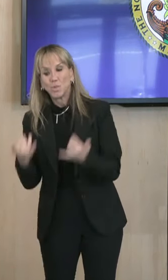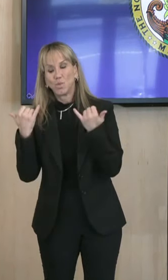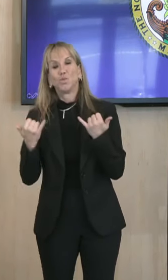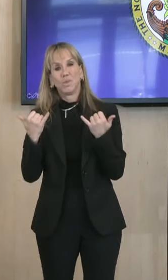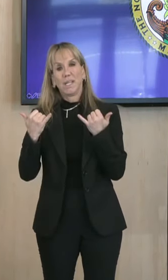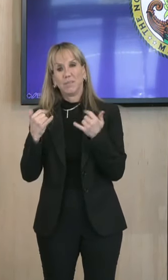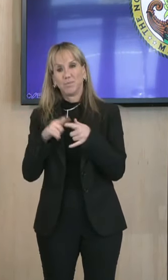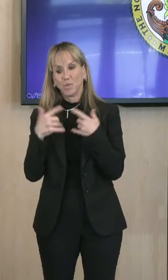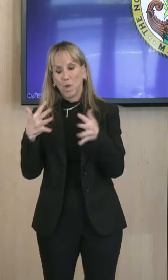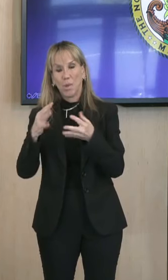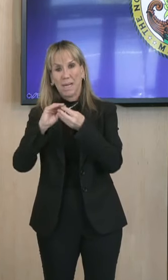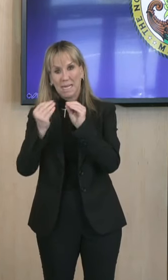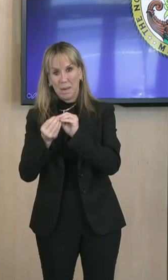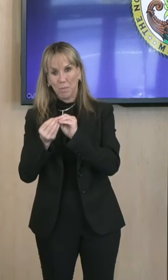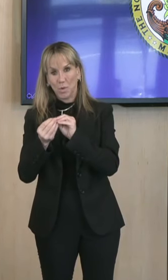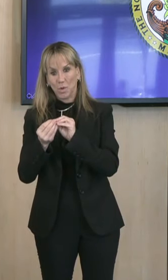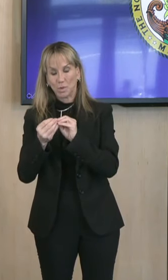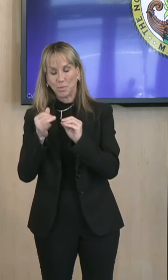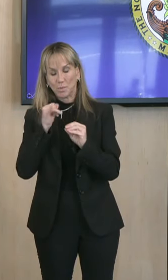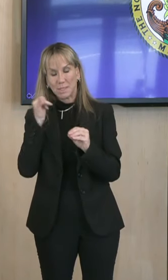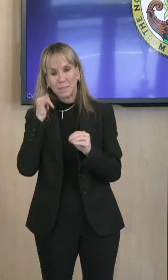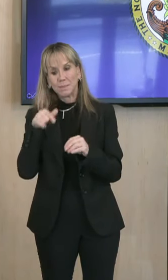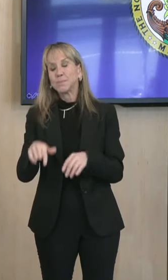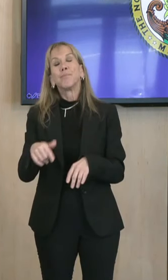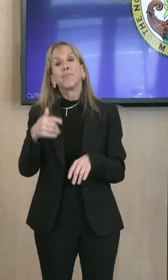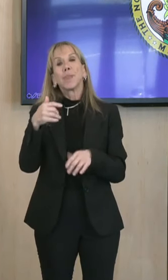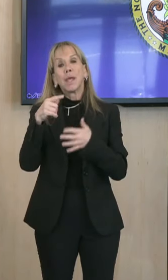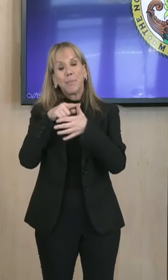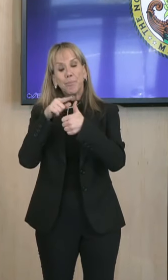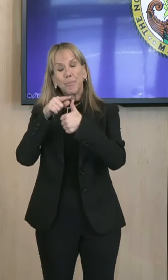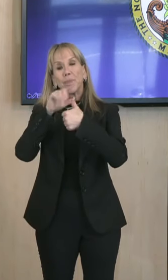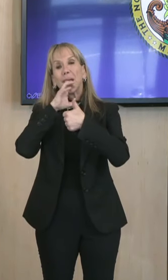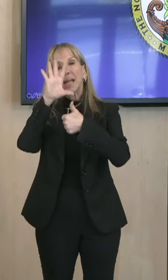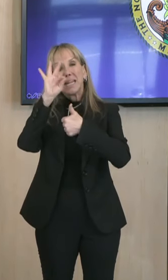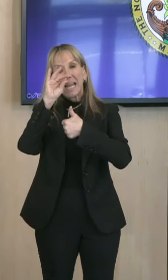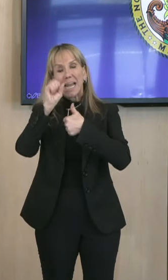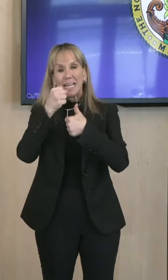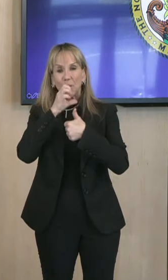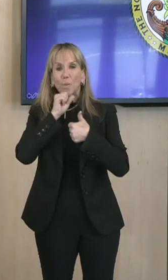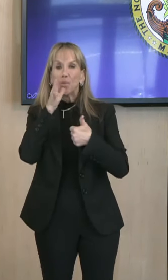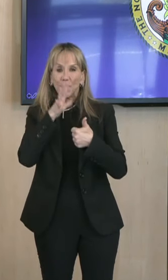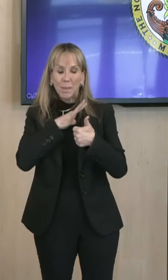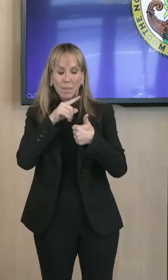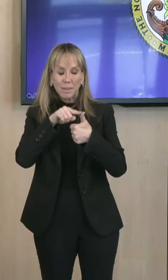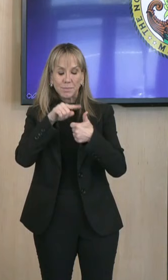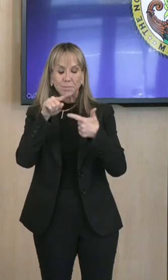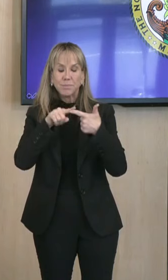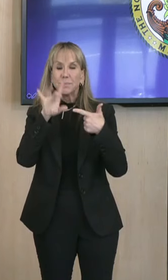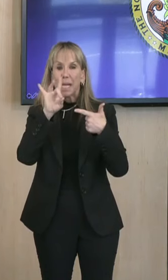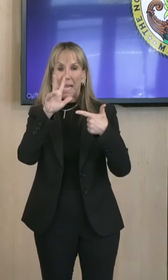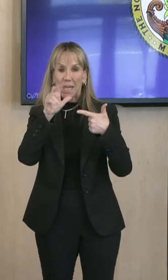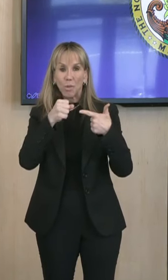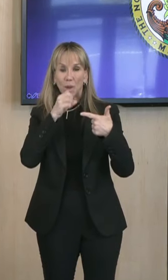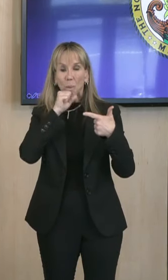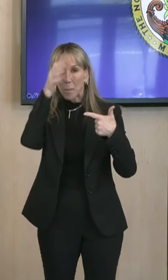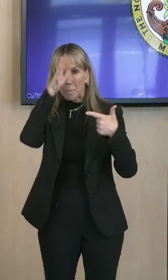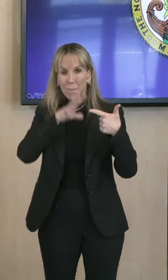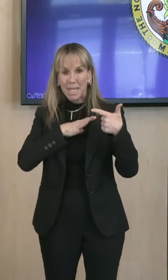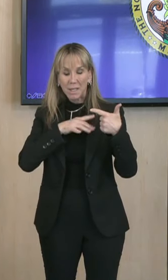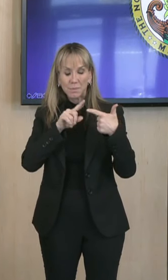today. They are in a 90-year-old female, an 83-year-old male,